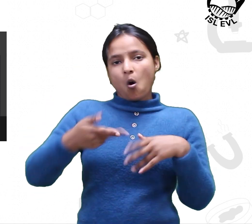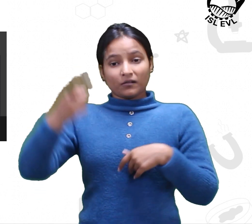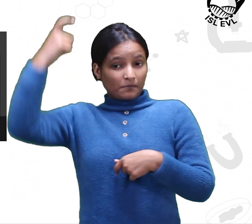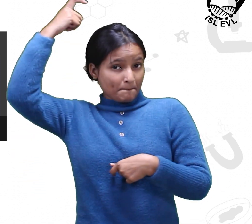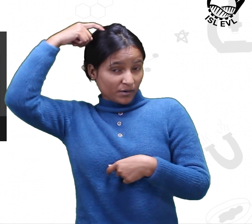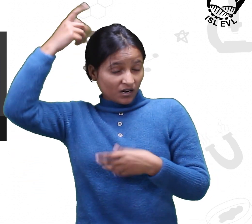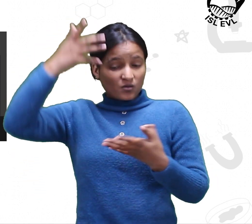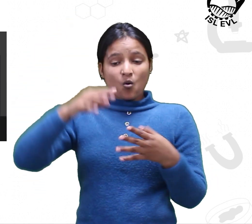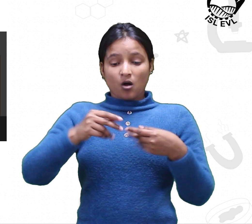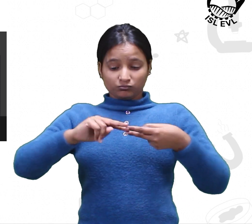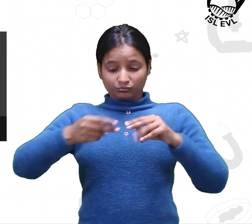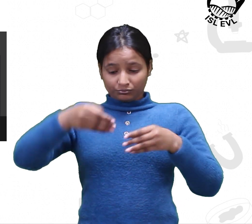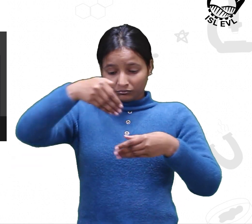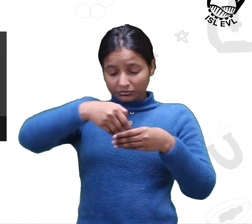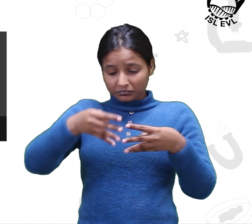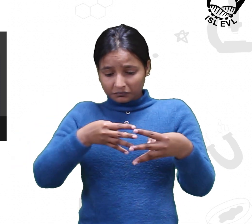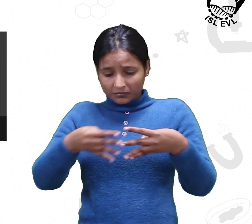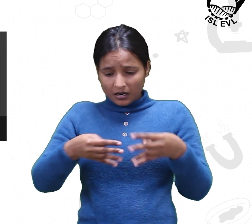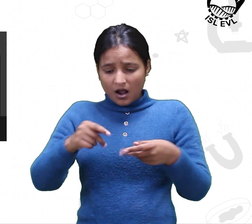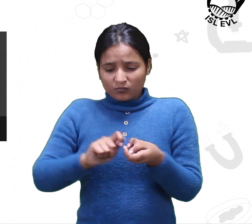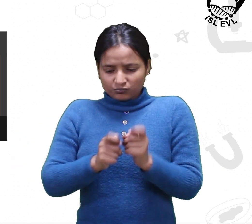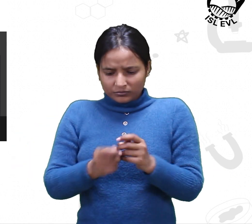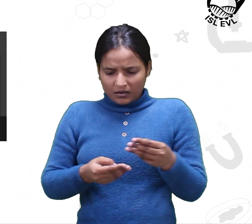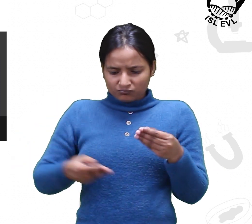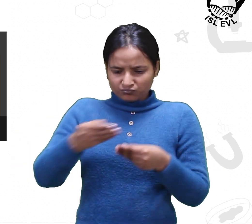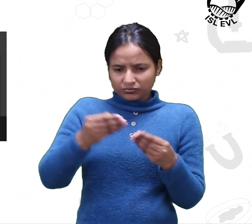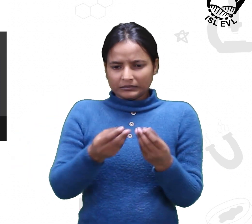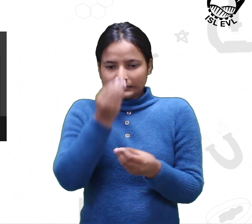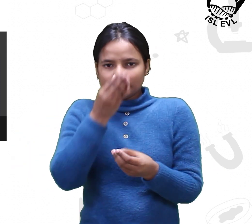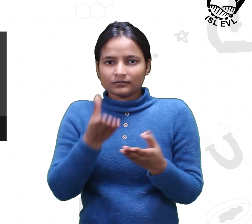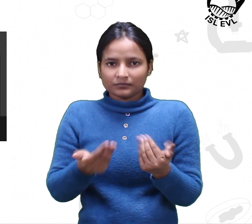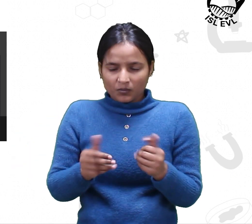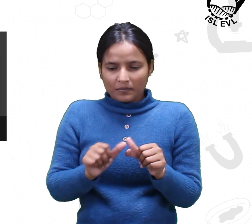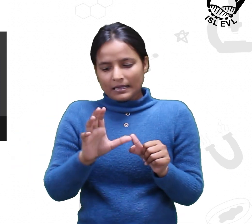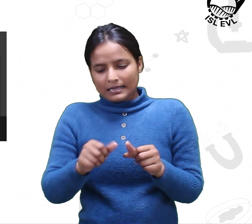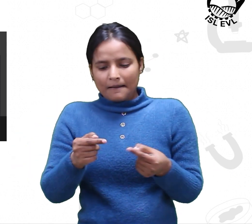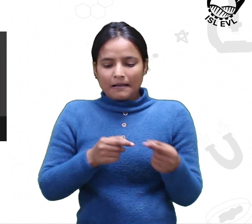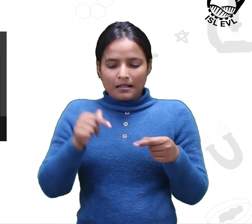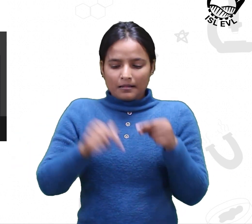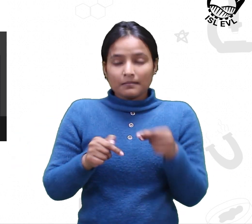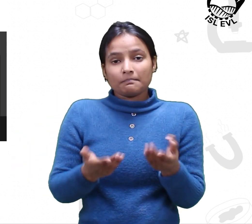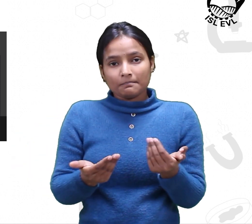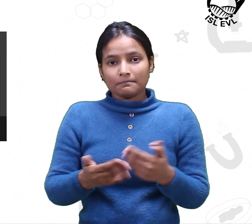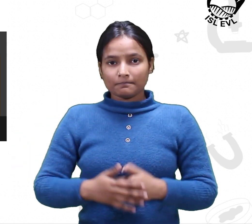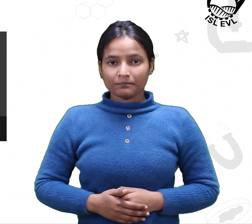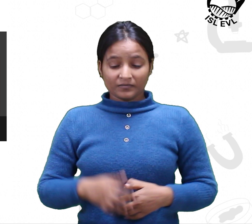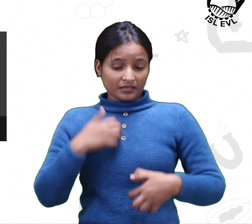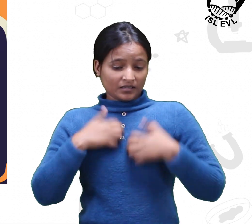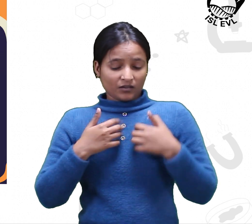you can manipulate each and every gene. So that gives you a lot of flexibility to study whatever process you're interested in